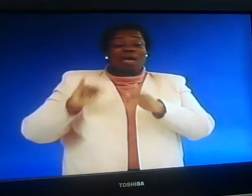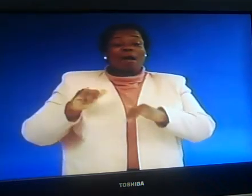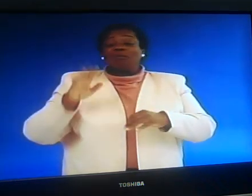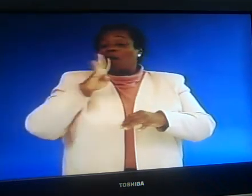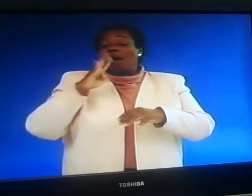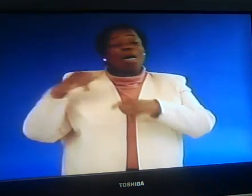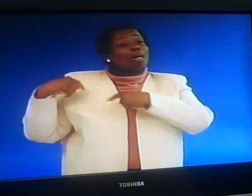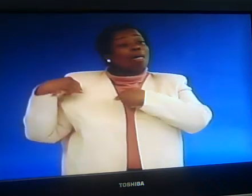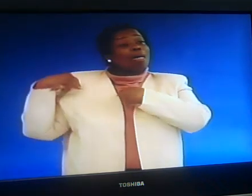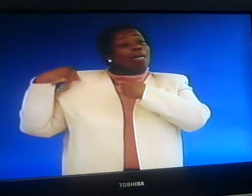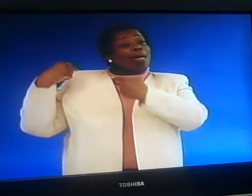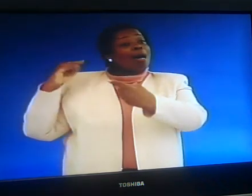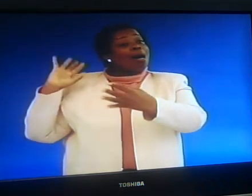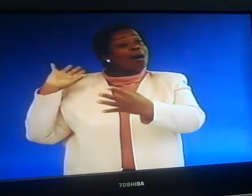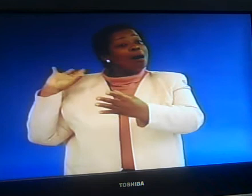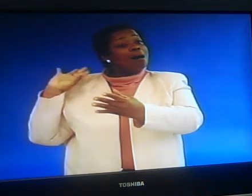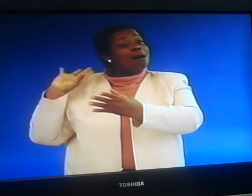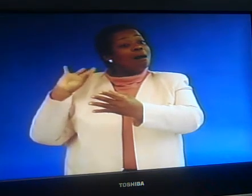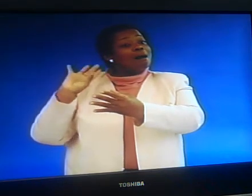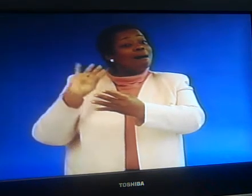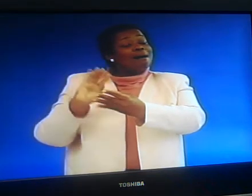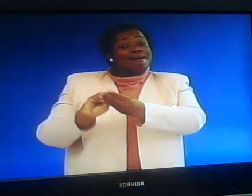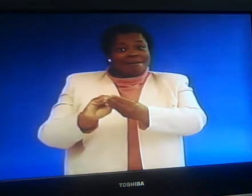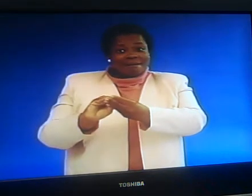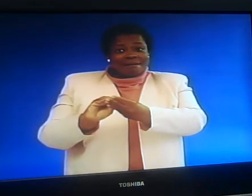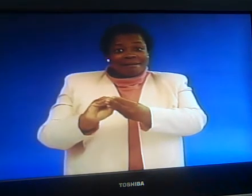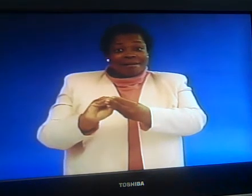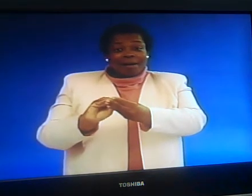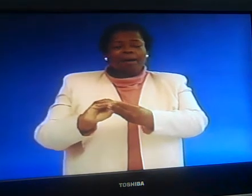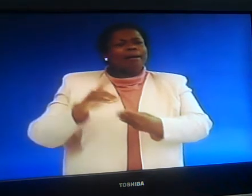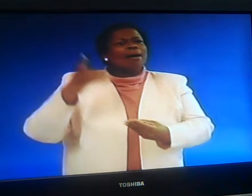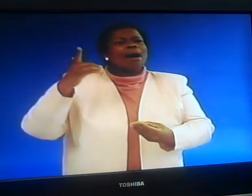Stokey had successfully, so up until then,